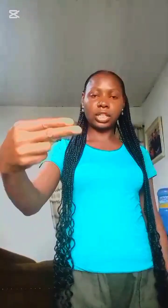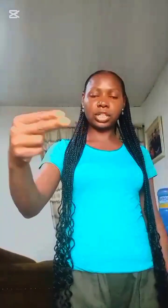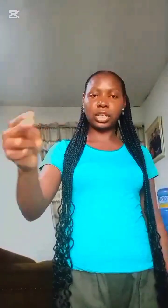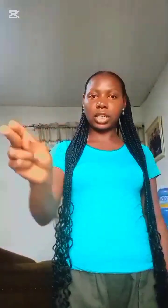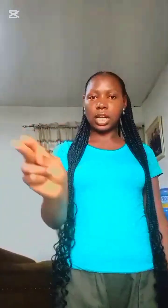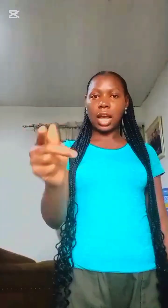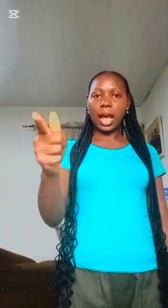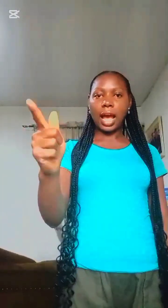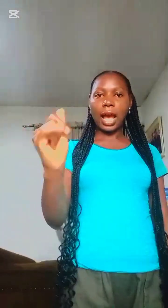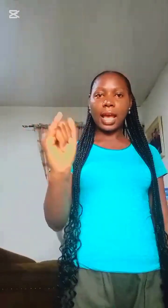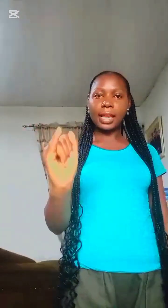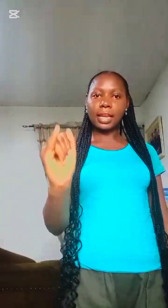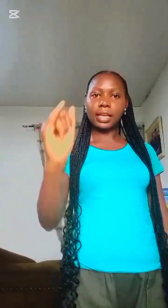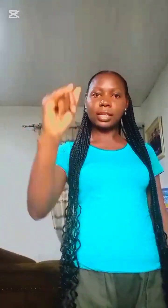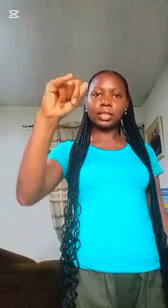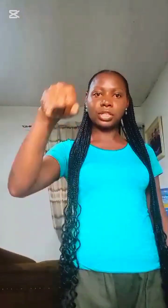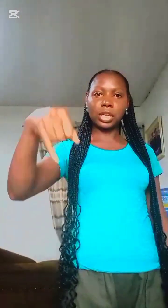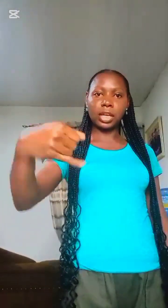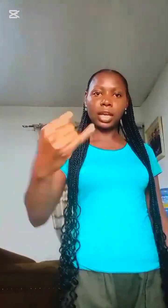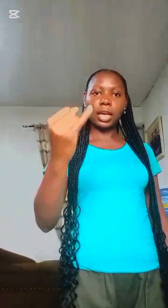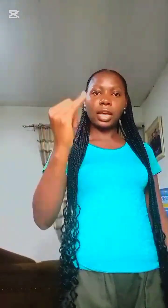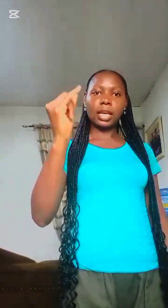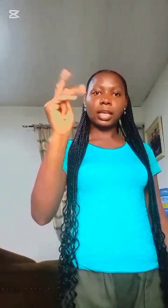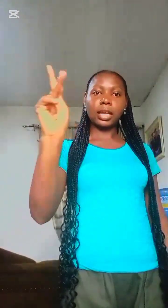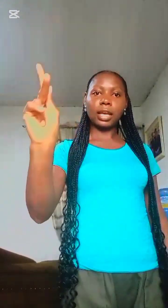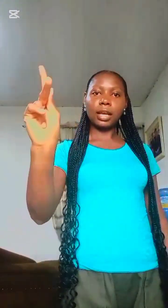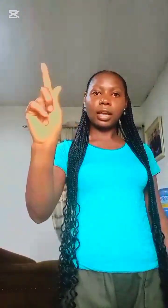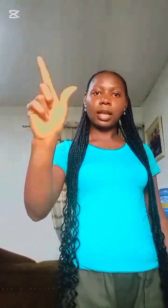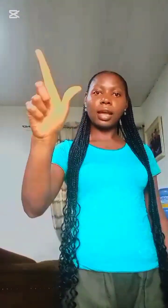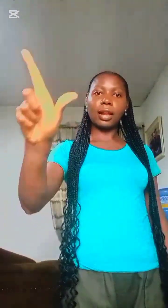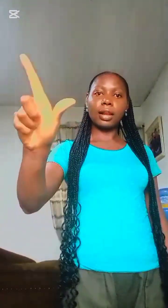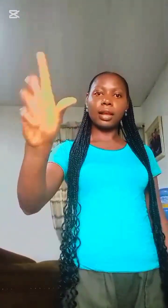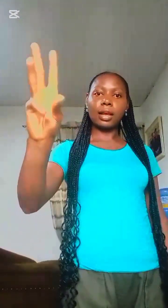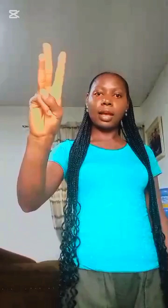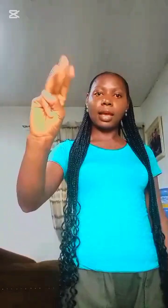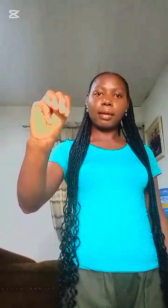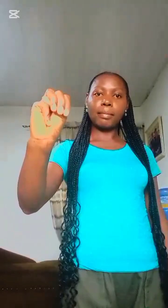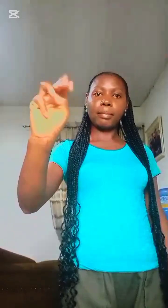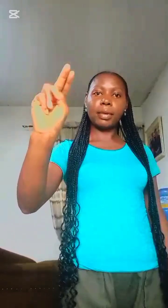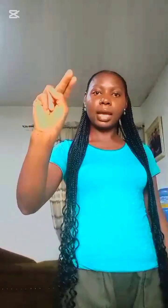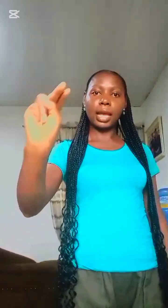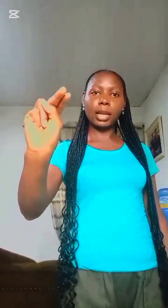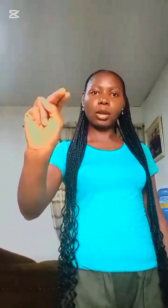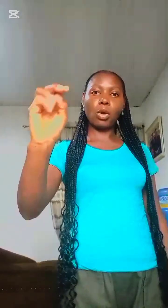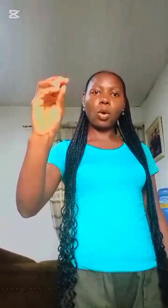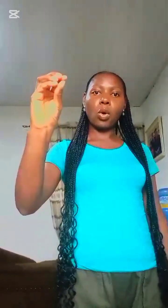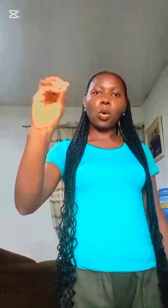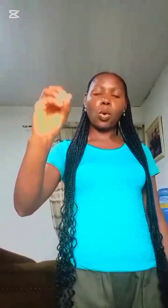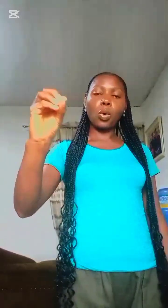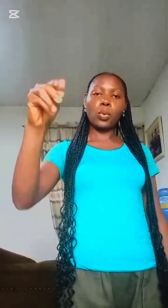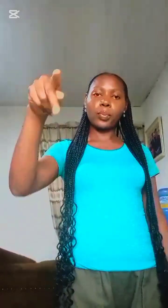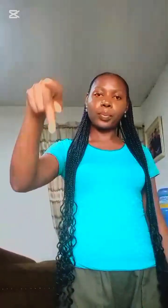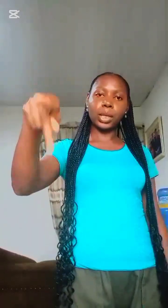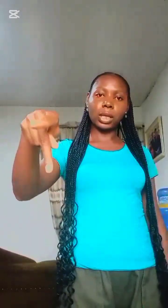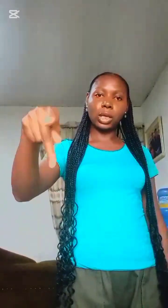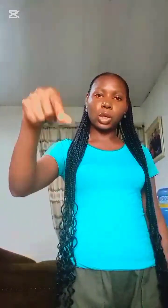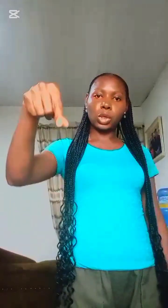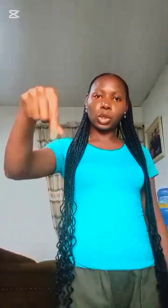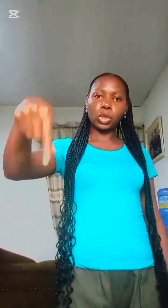H, I, J, K, L, M, N, O, P,